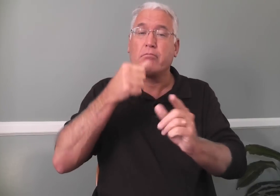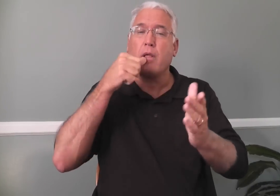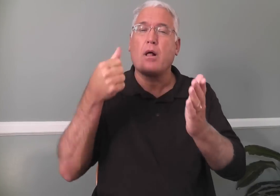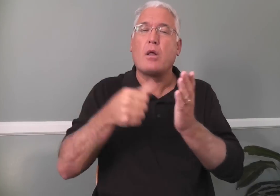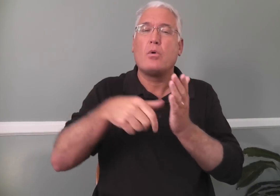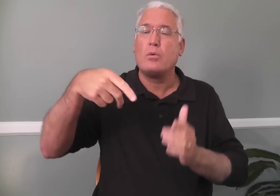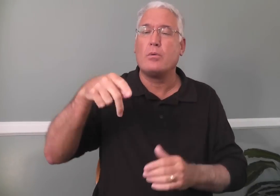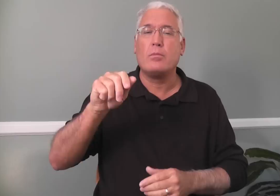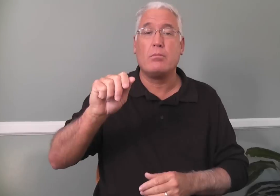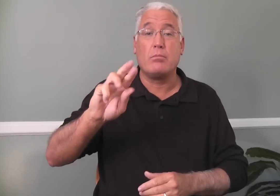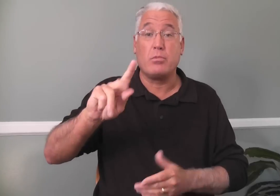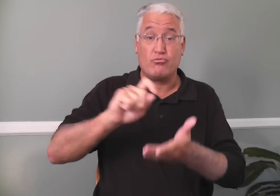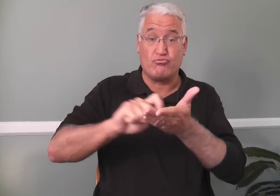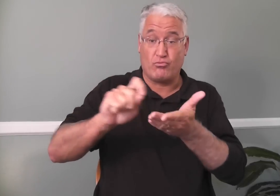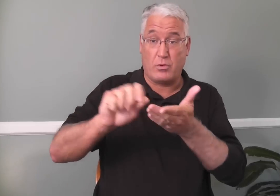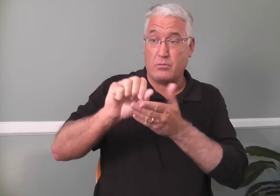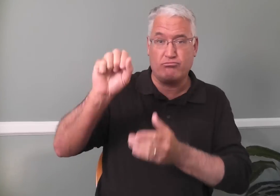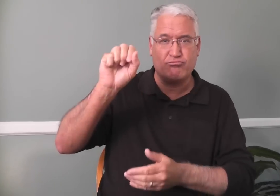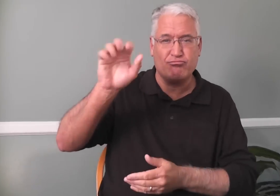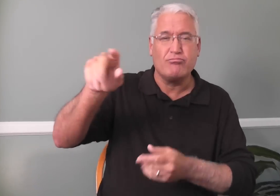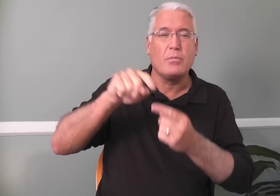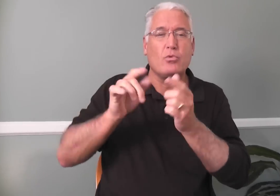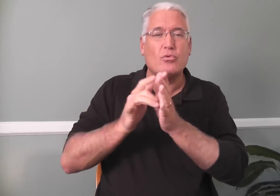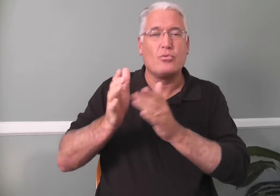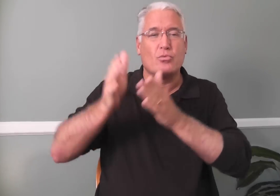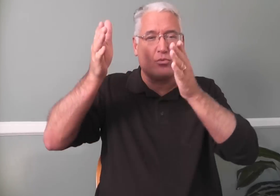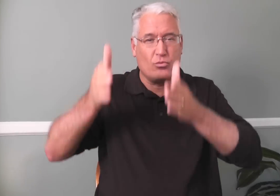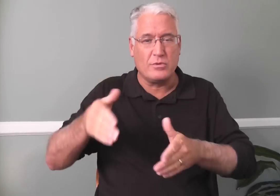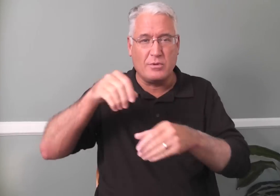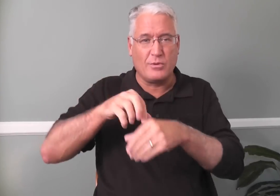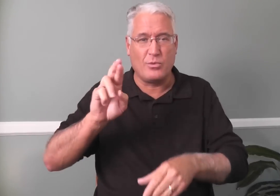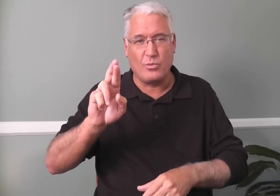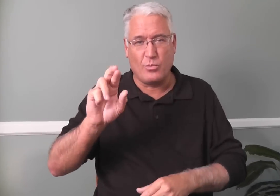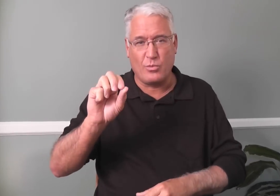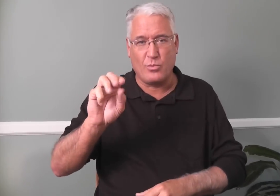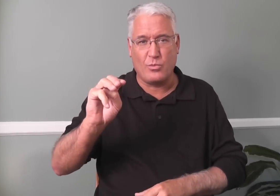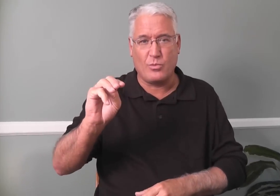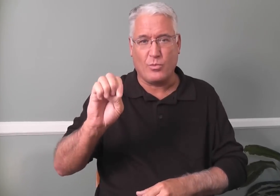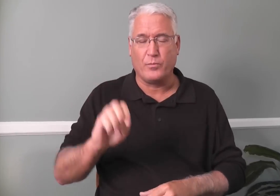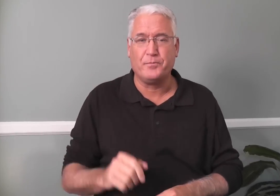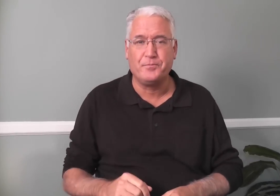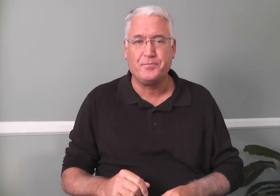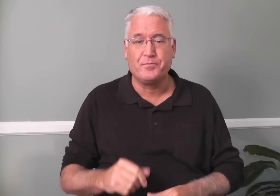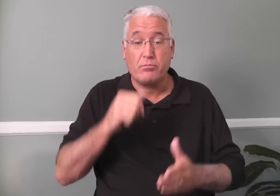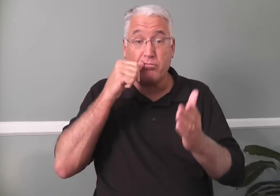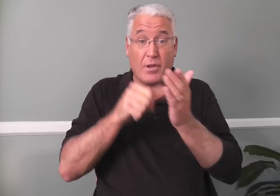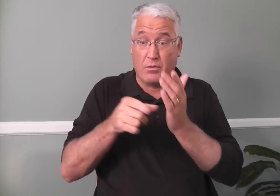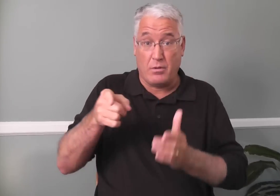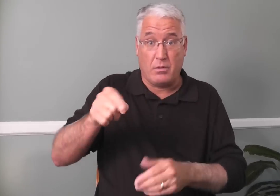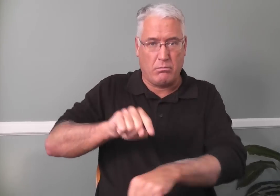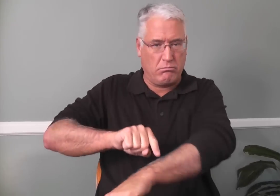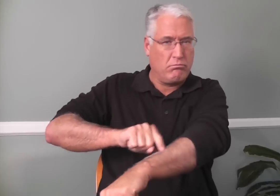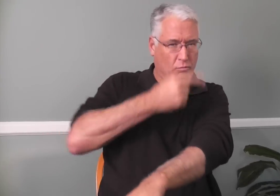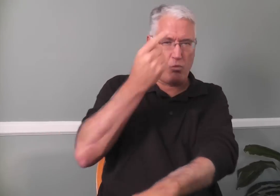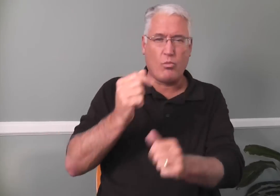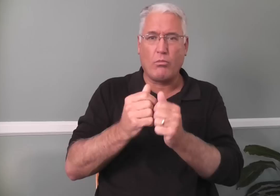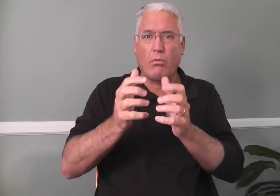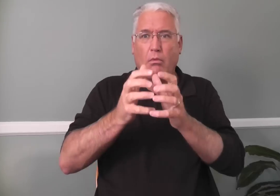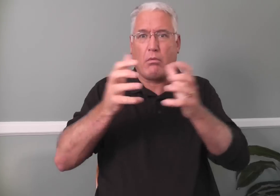Romans, it's really a letter that the Apostle Paul wrote and sent to the Christians at Rome. This letter, it is so